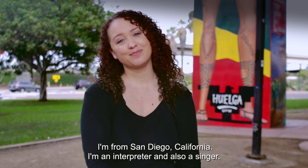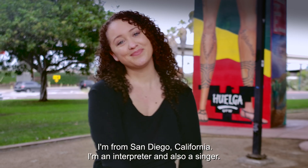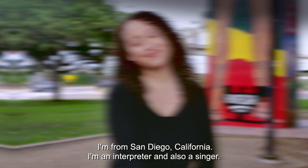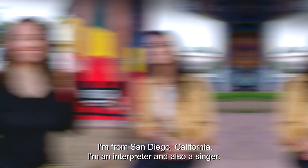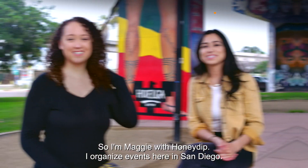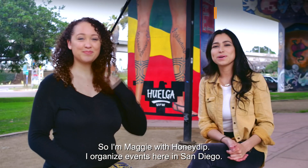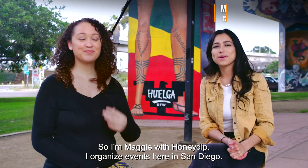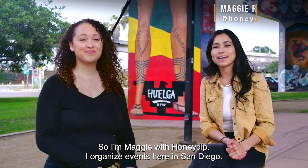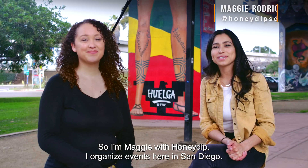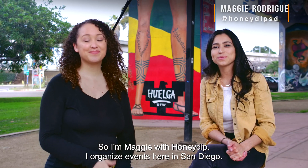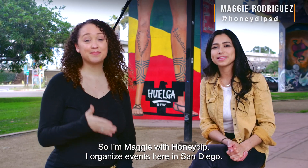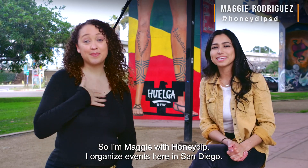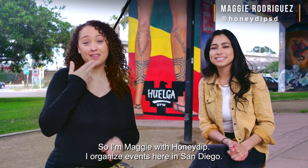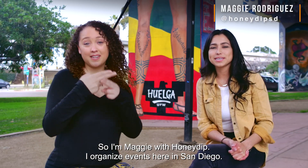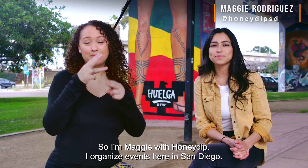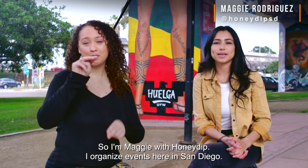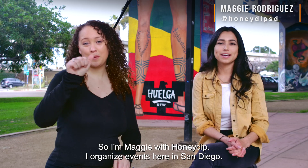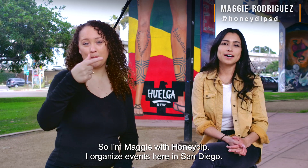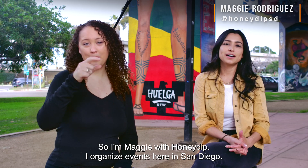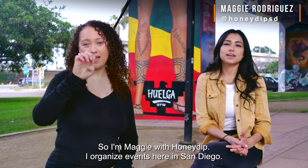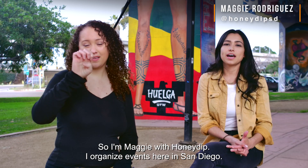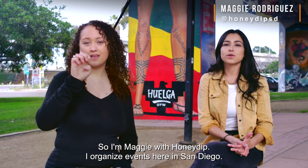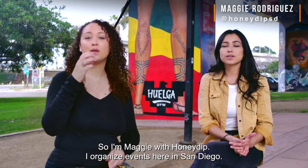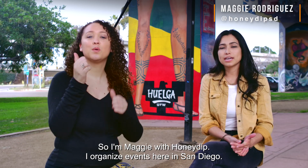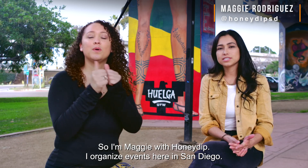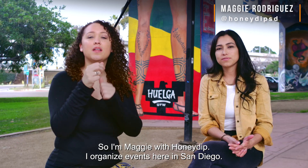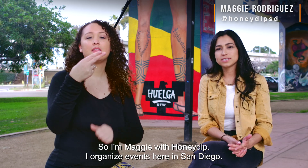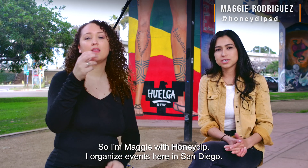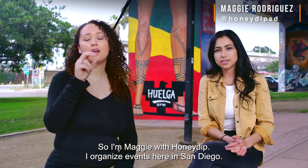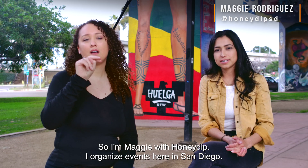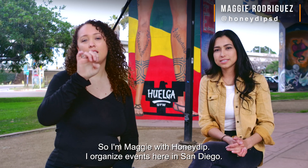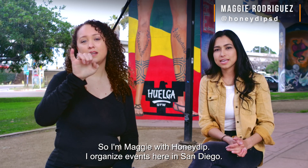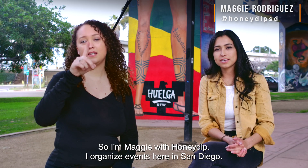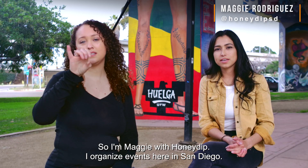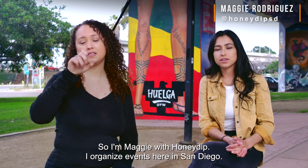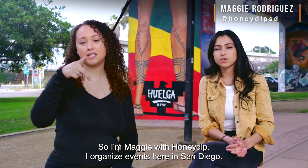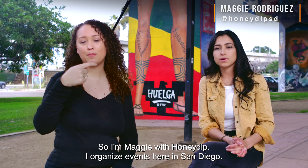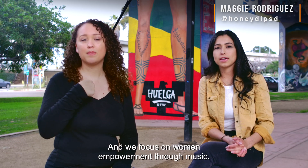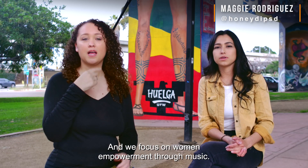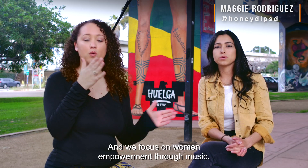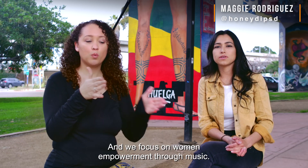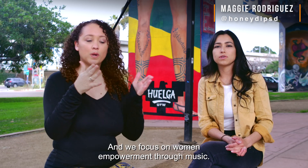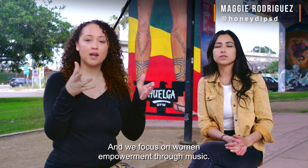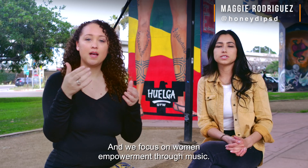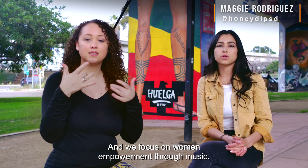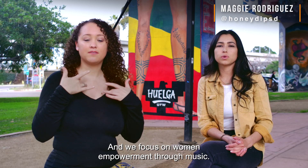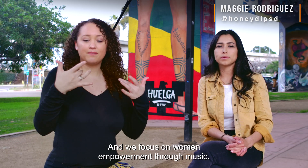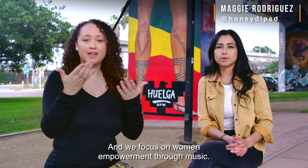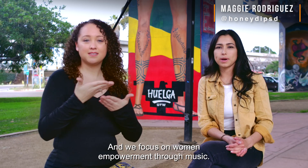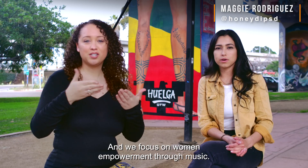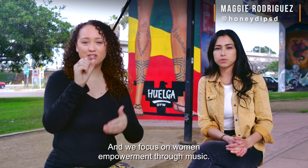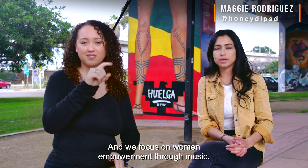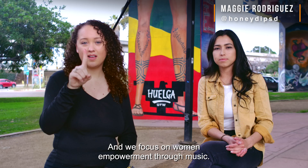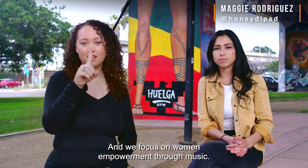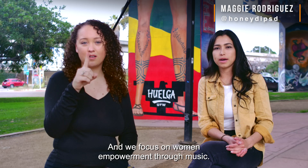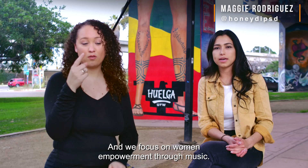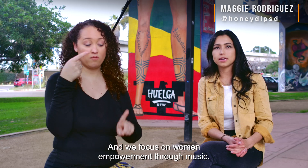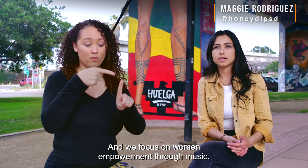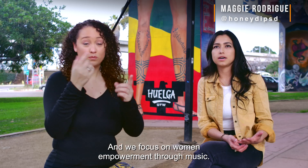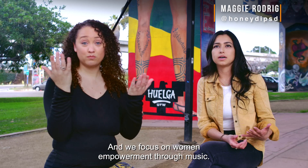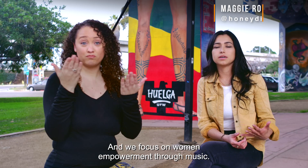singer. So I'm Maggie with Honey Dip. I organize events here in San Diego, and we focus on women